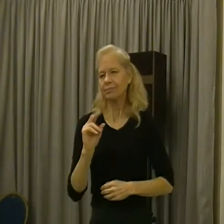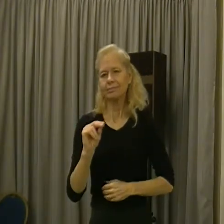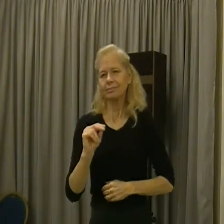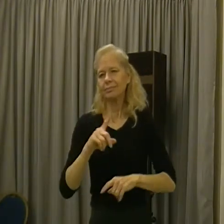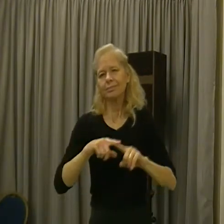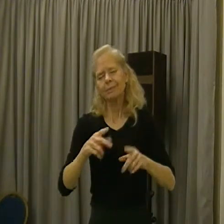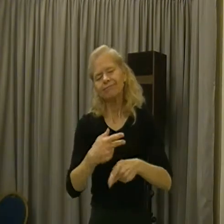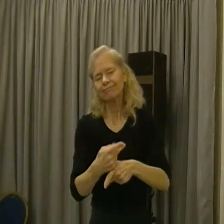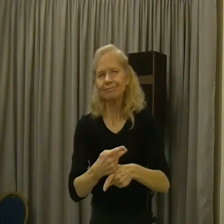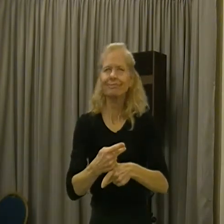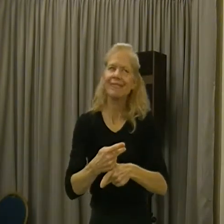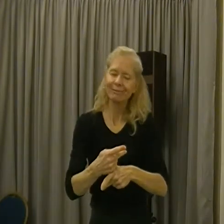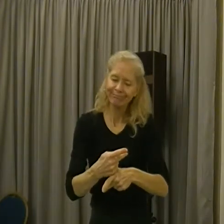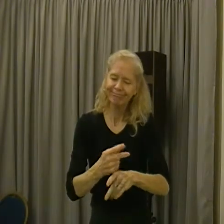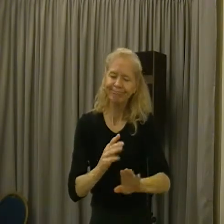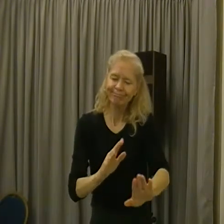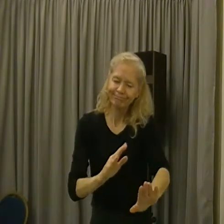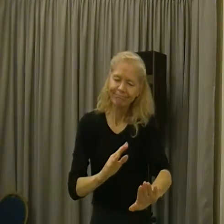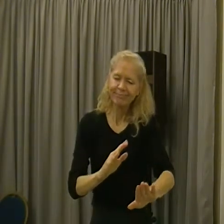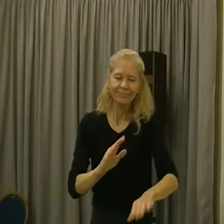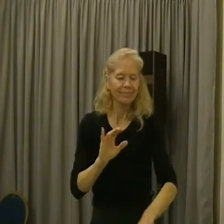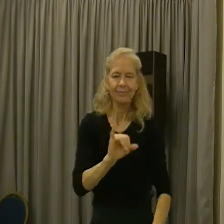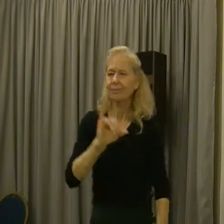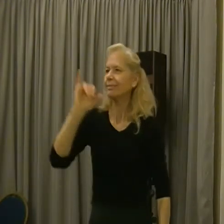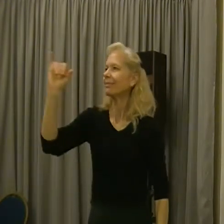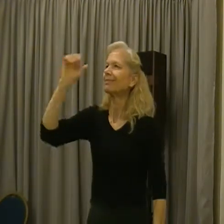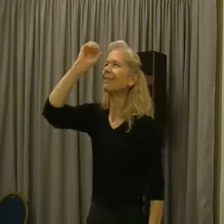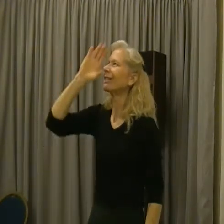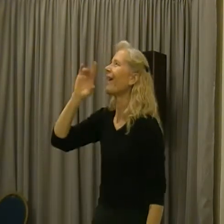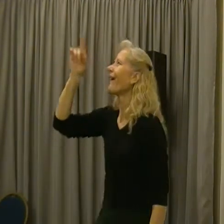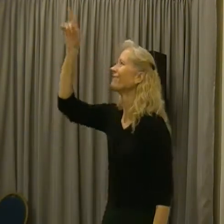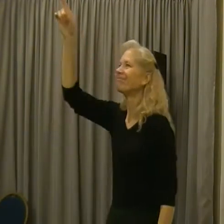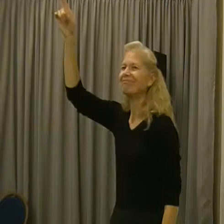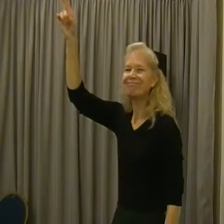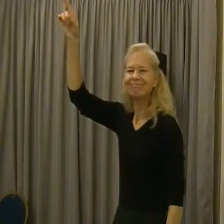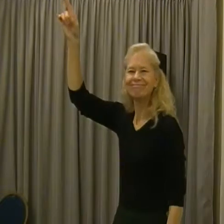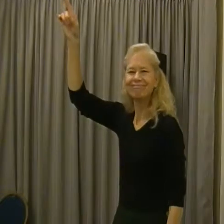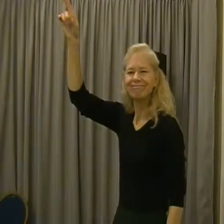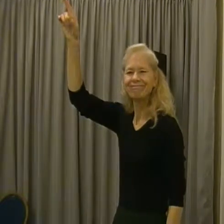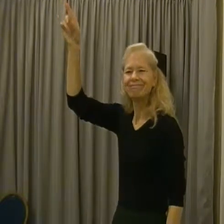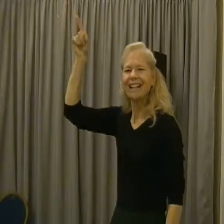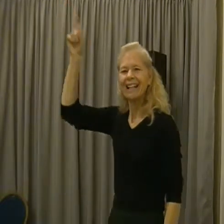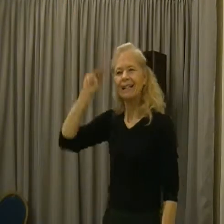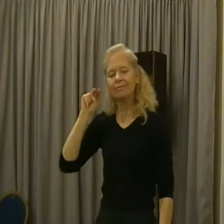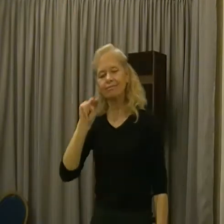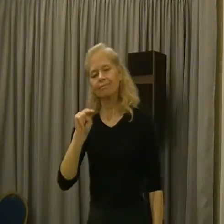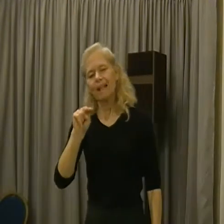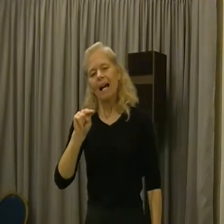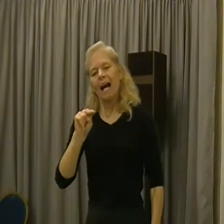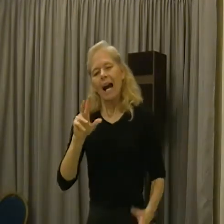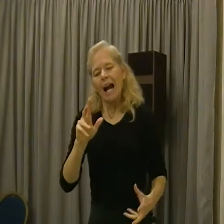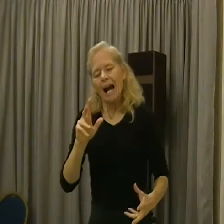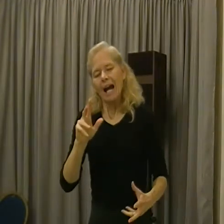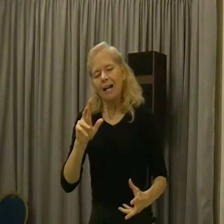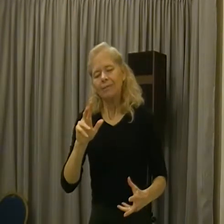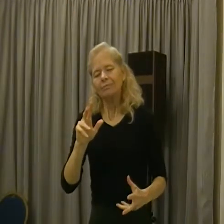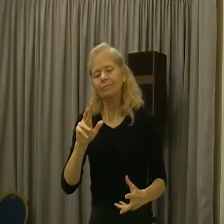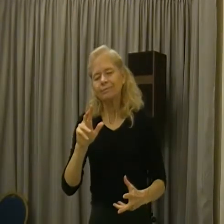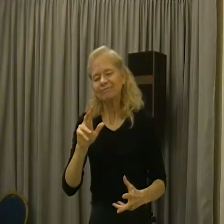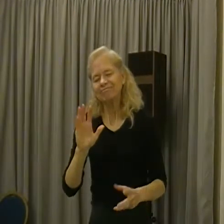pitiful towards us, providing that way of salvation, loving kindness. I mean, how beautiful is the